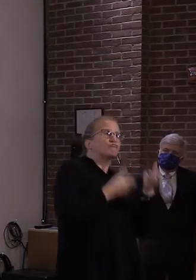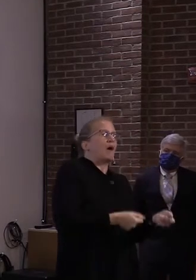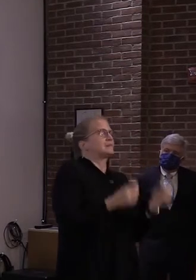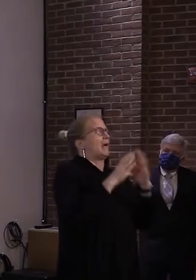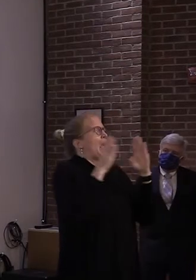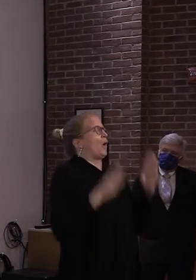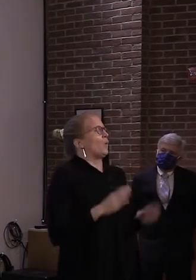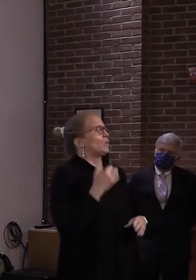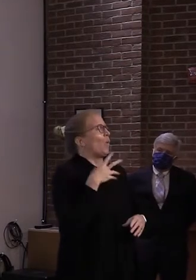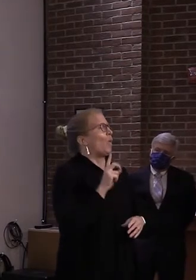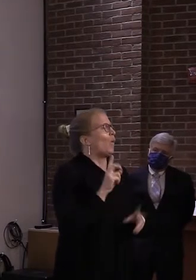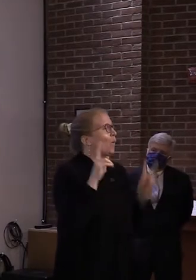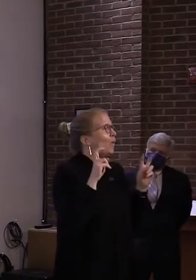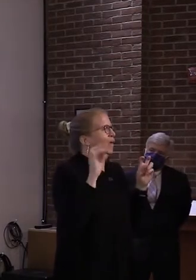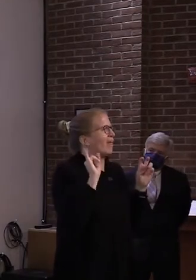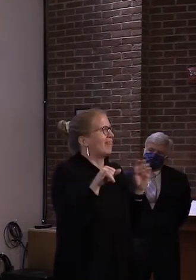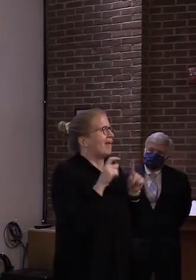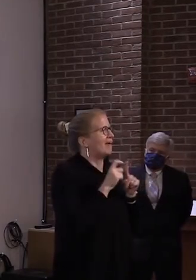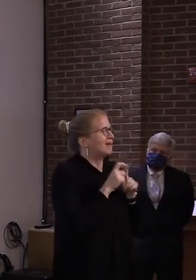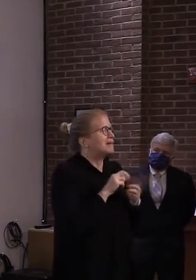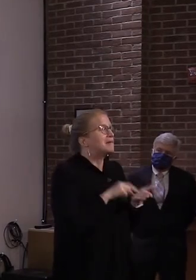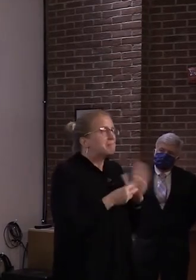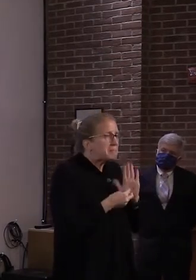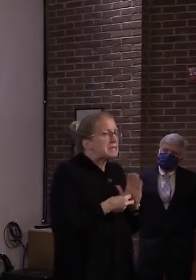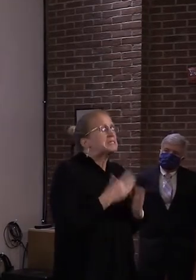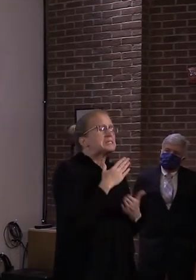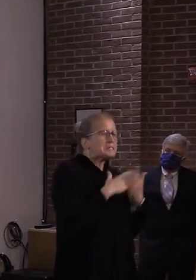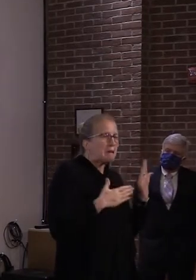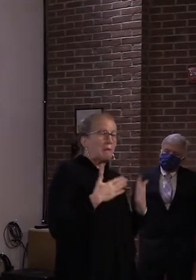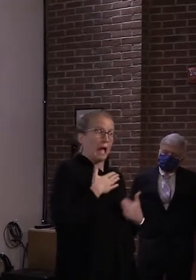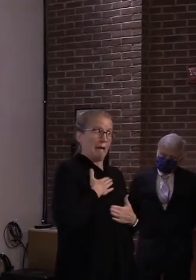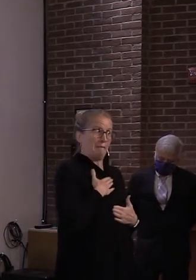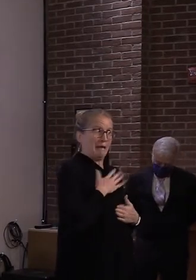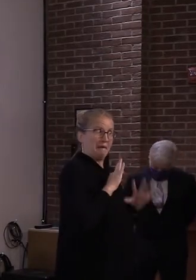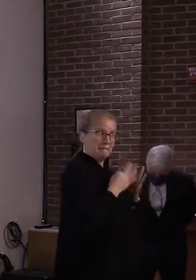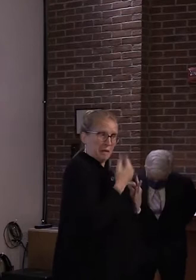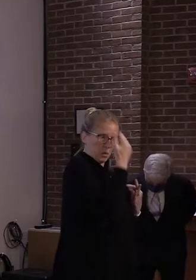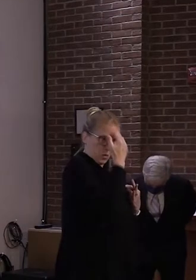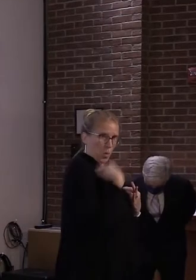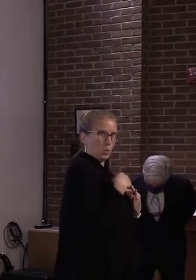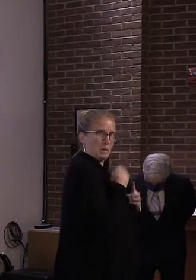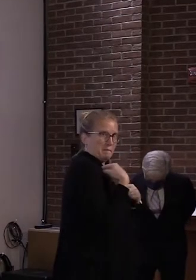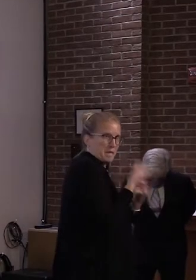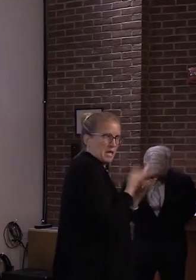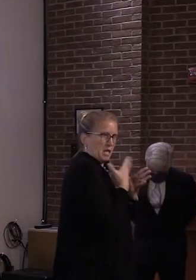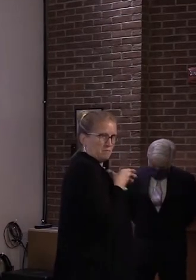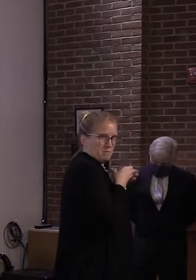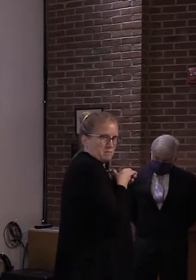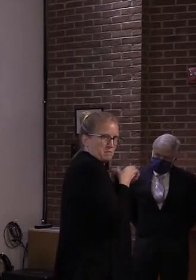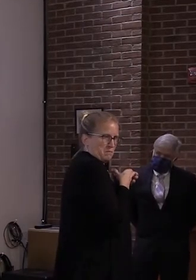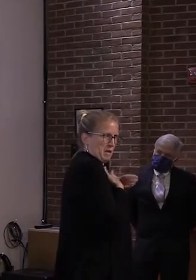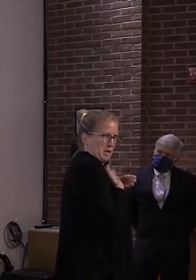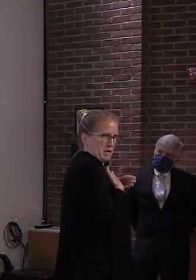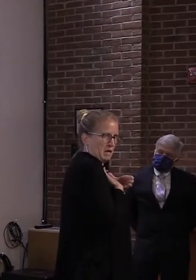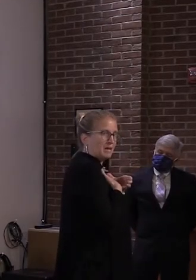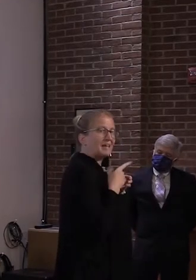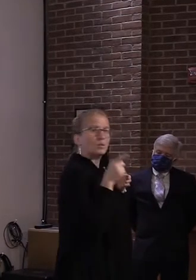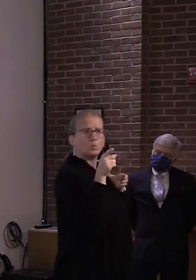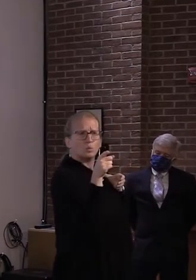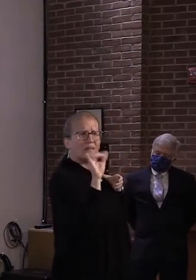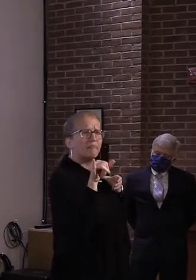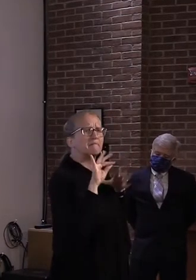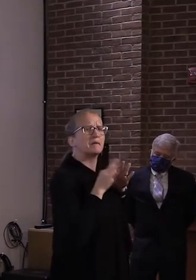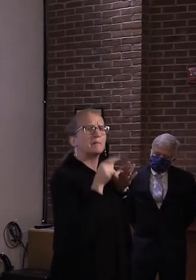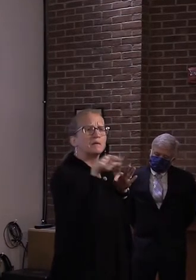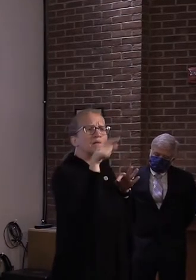have closer contact with than the vast majority of those in your community, and that's fine. Because